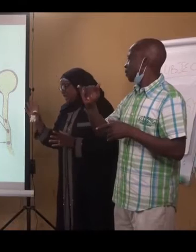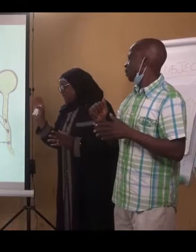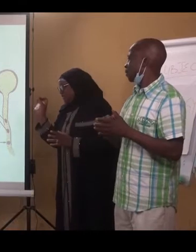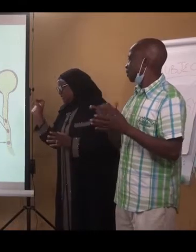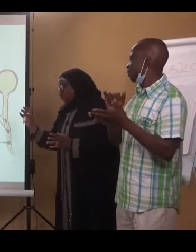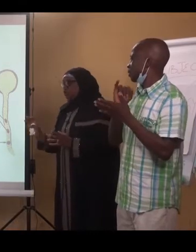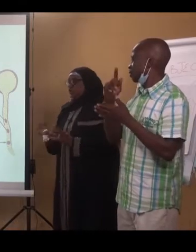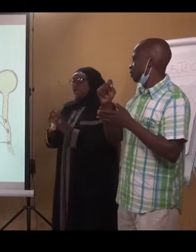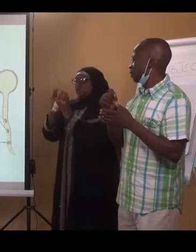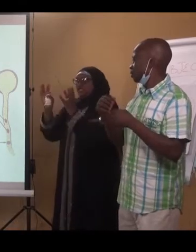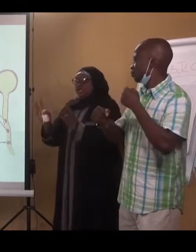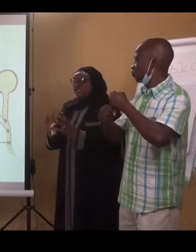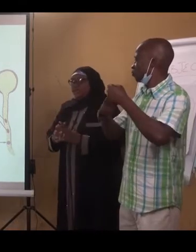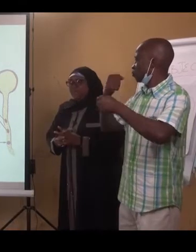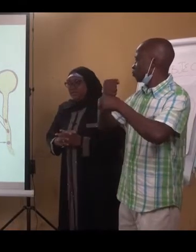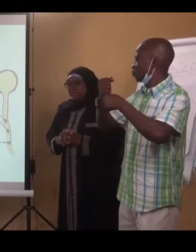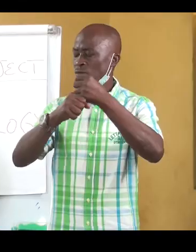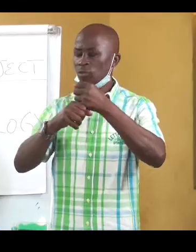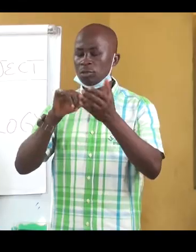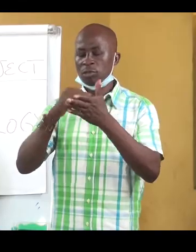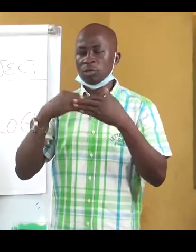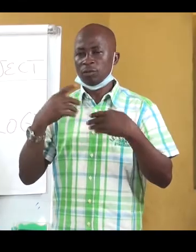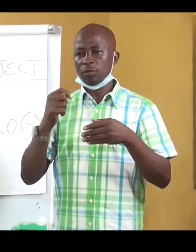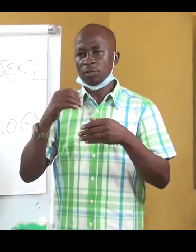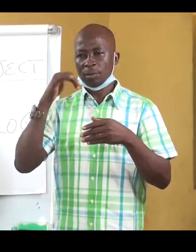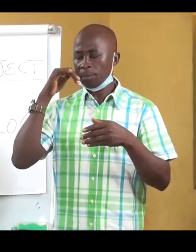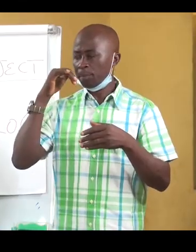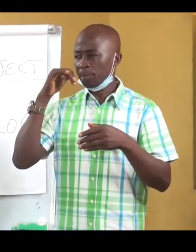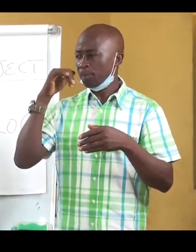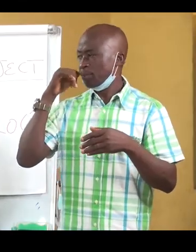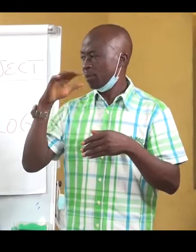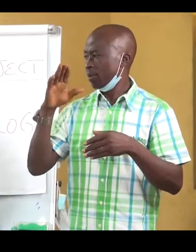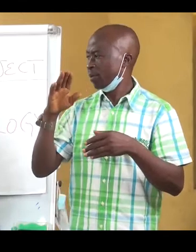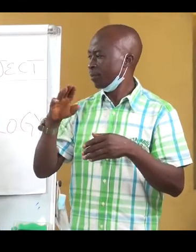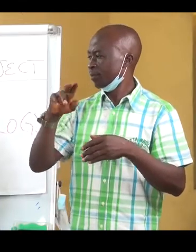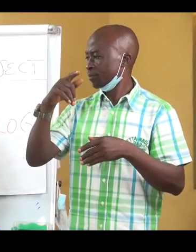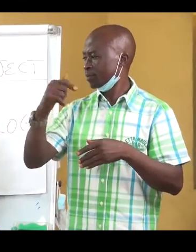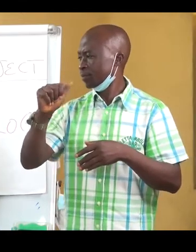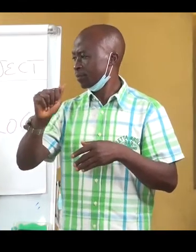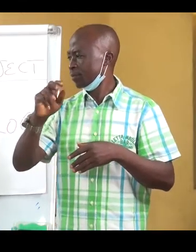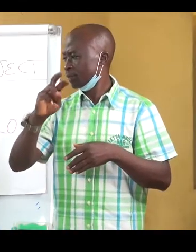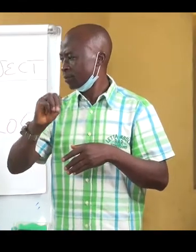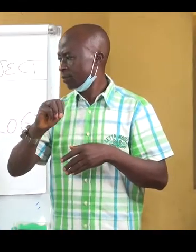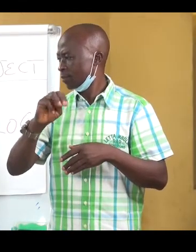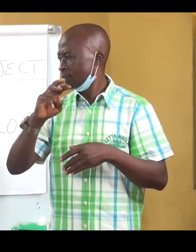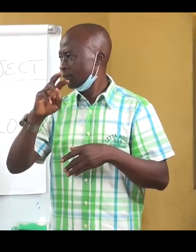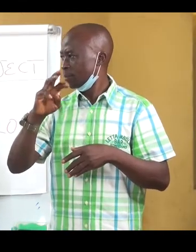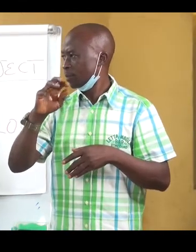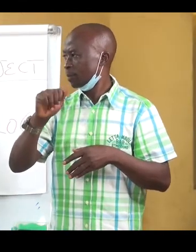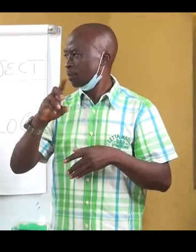is the structure that is containing the male gamete, the pollen grain. It has an outer covering, or it has 2